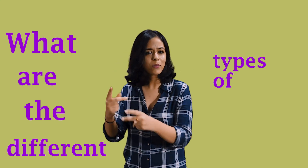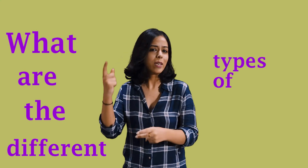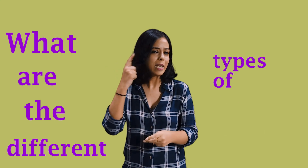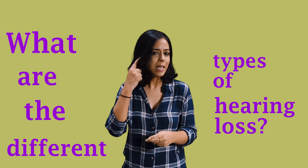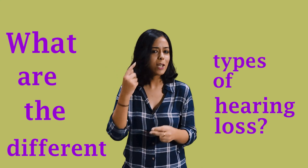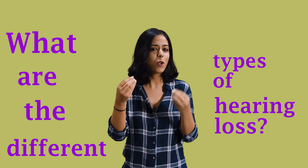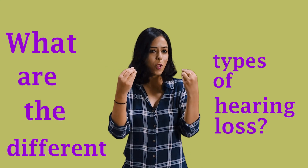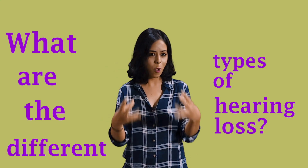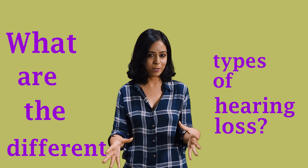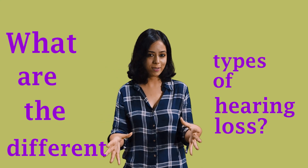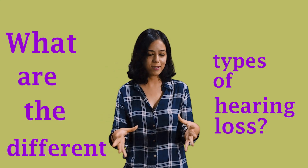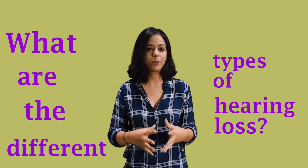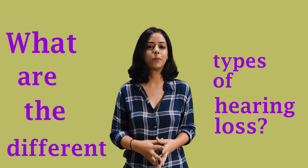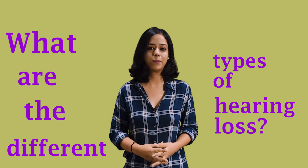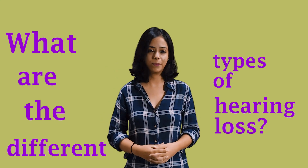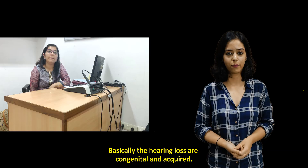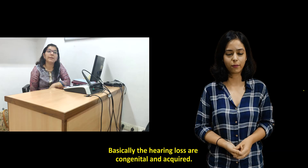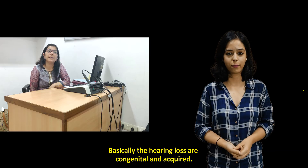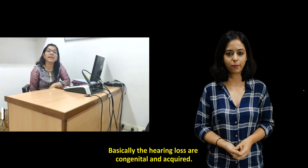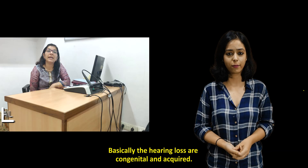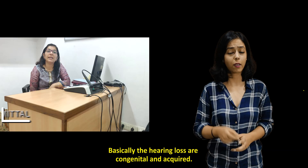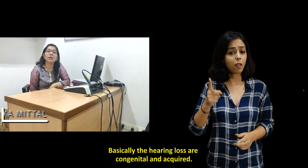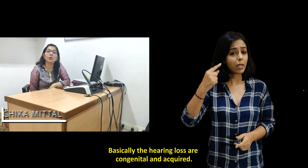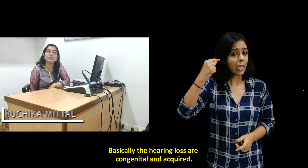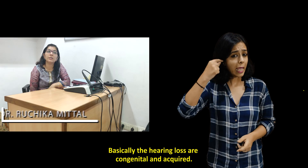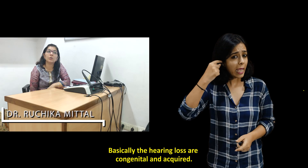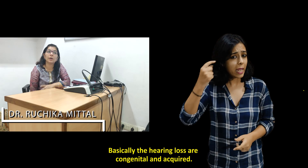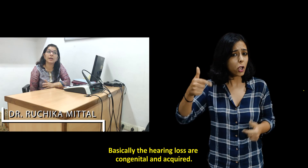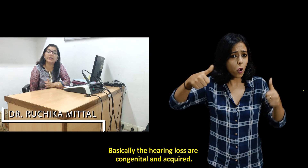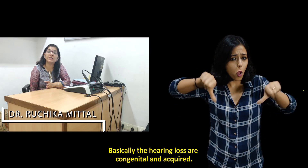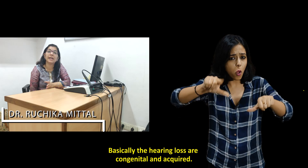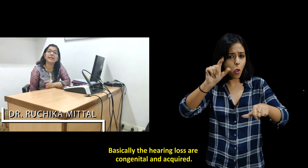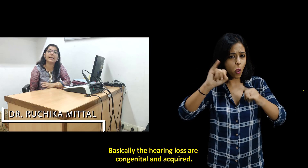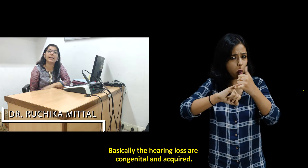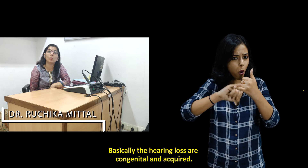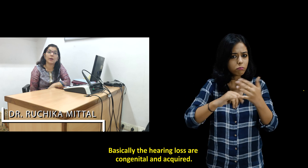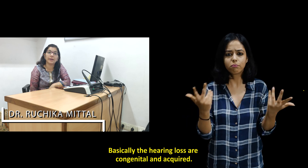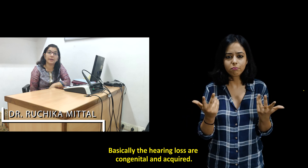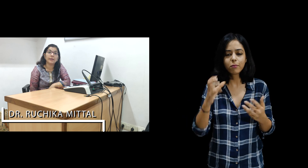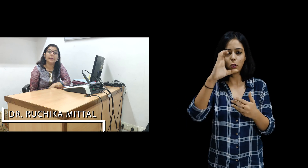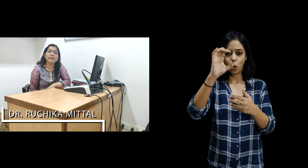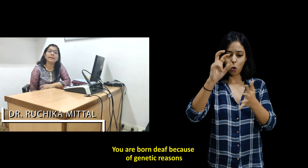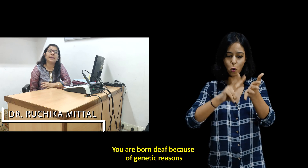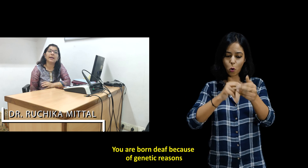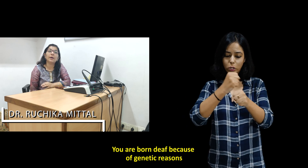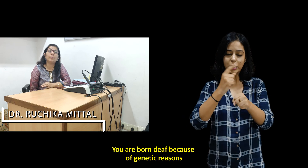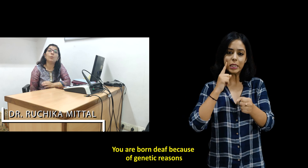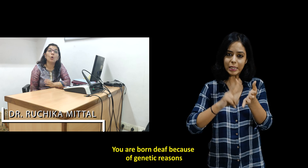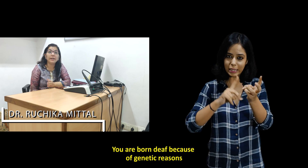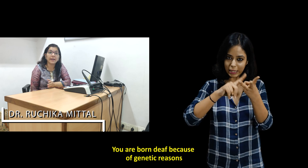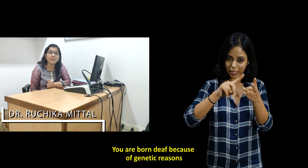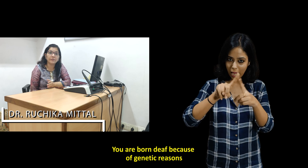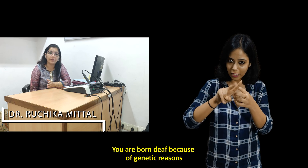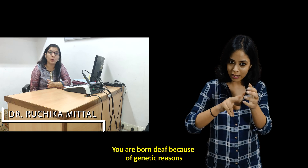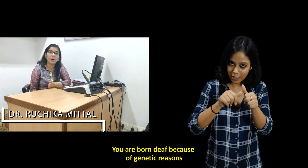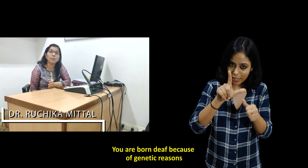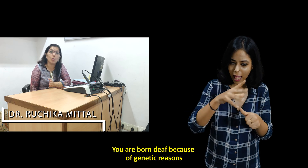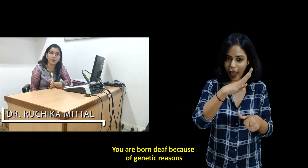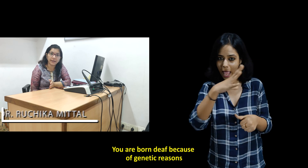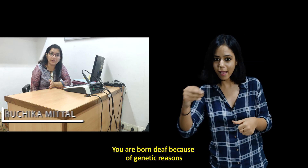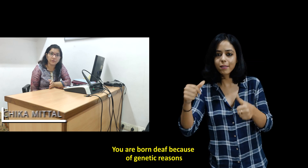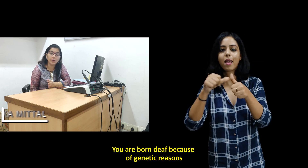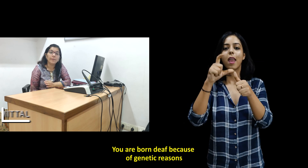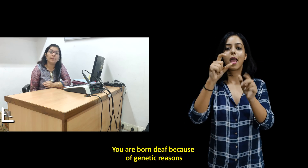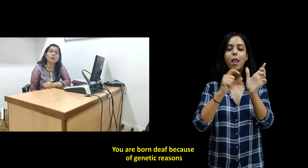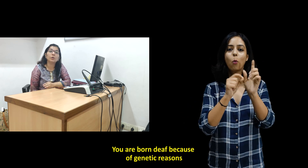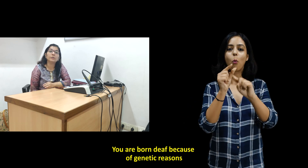types of hearing loss basically hearing loss is congenital and acquired that they are born deaf you are